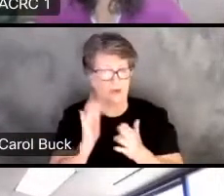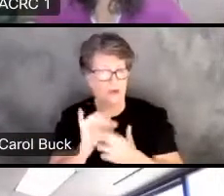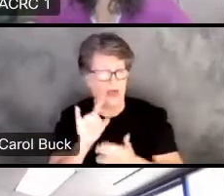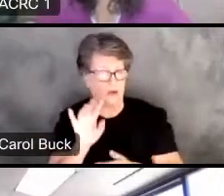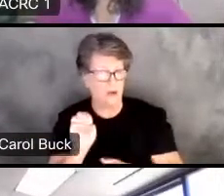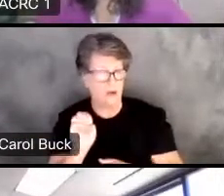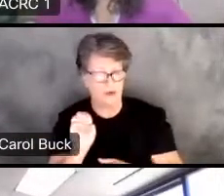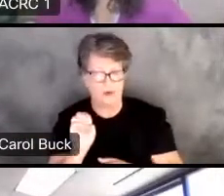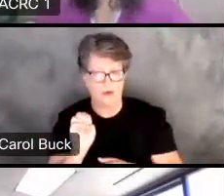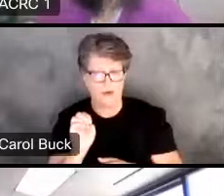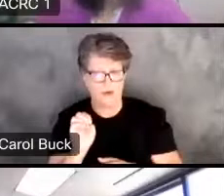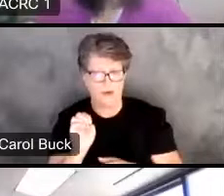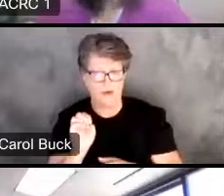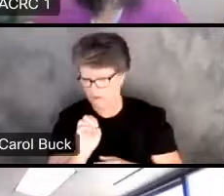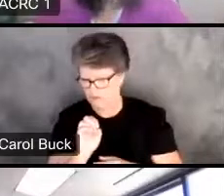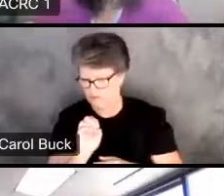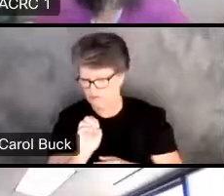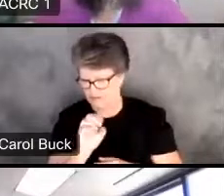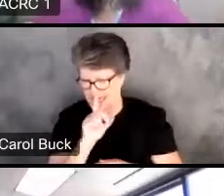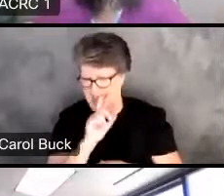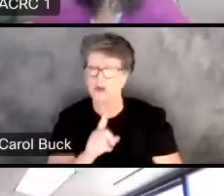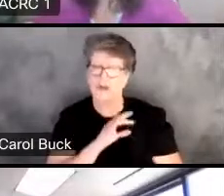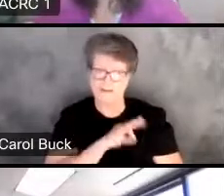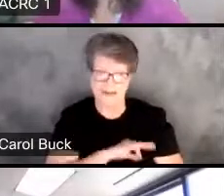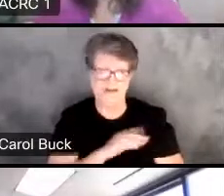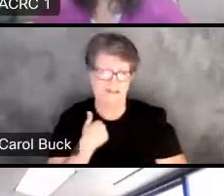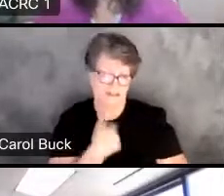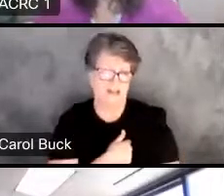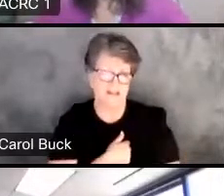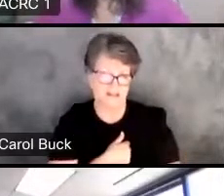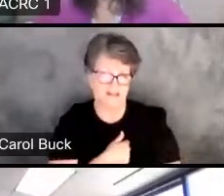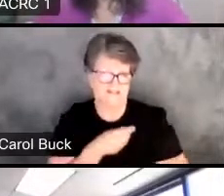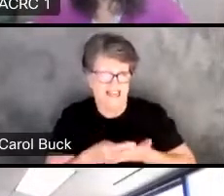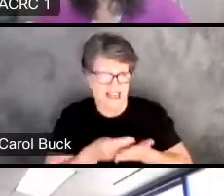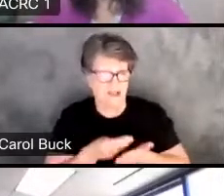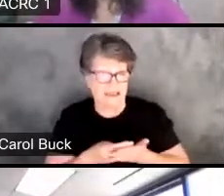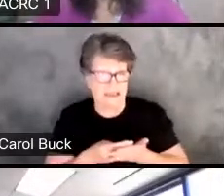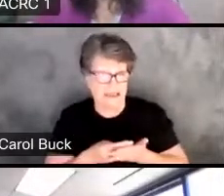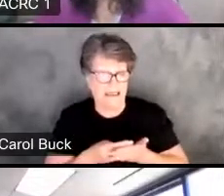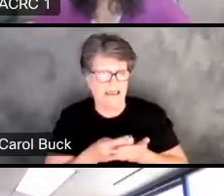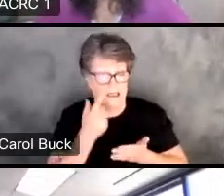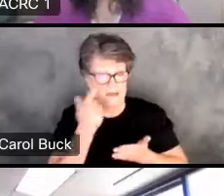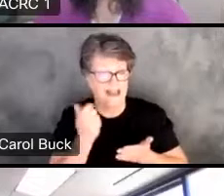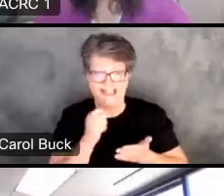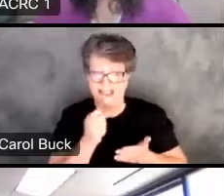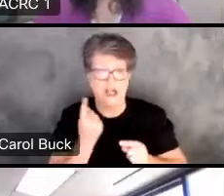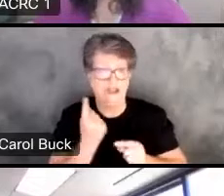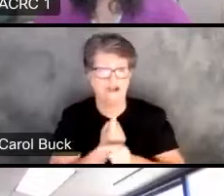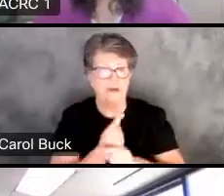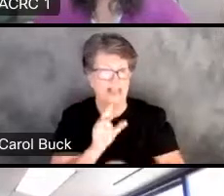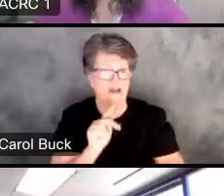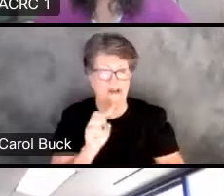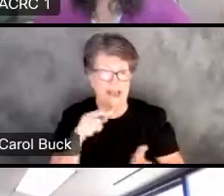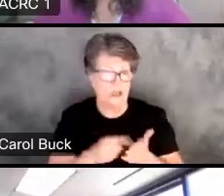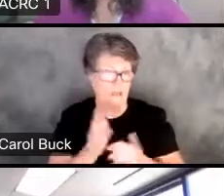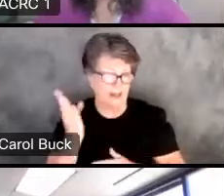then I think that actually benefits us financially because it's not your regular rate that you're